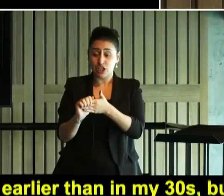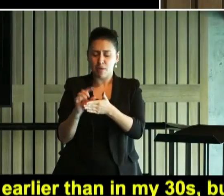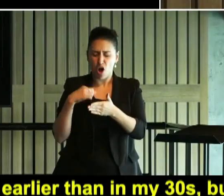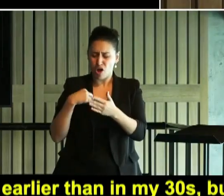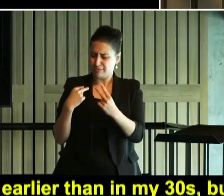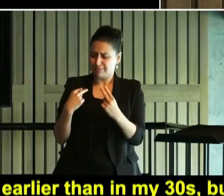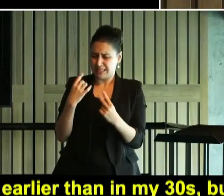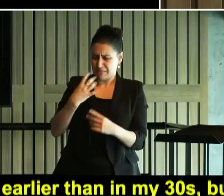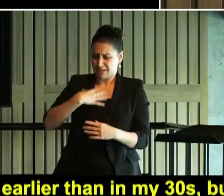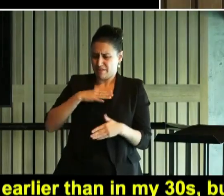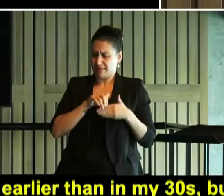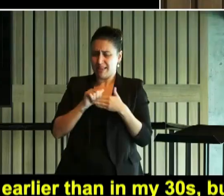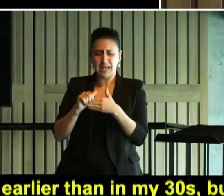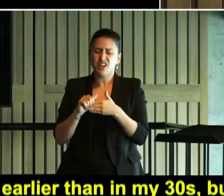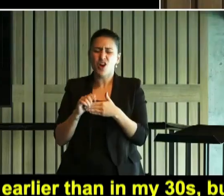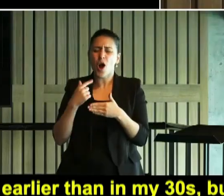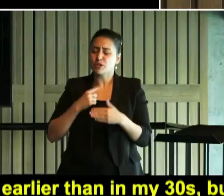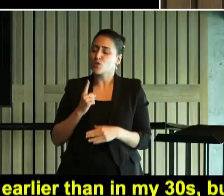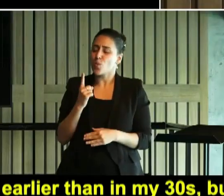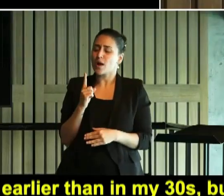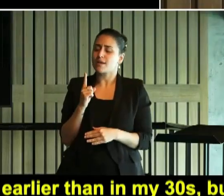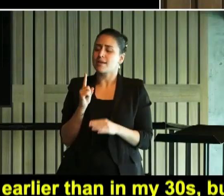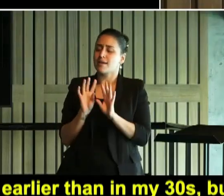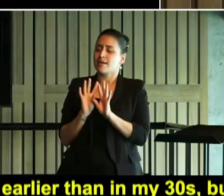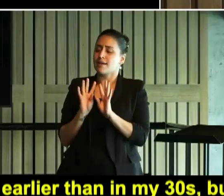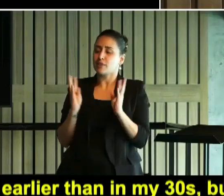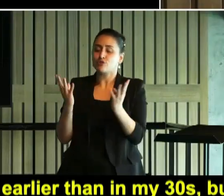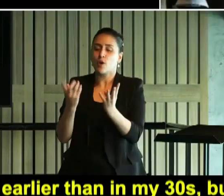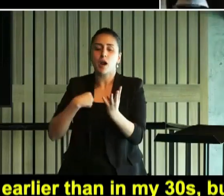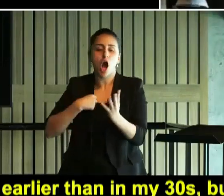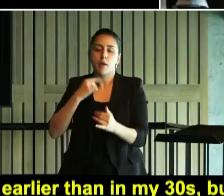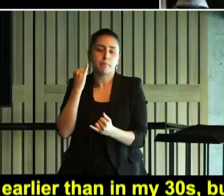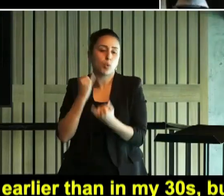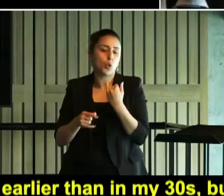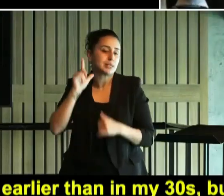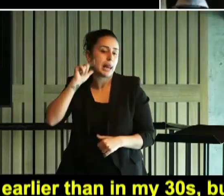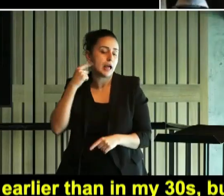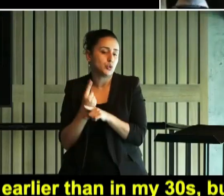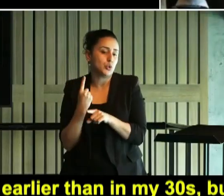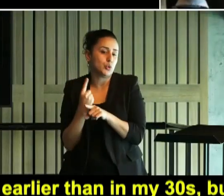a leader. I see myself as part of a lot of group, and I just happen to be the biggest mouth.